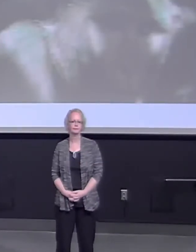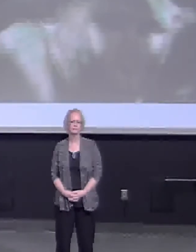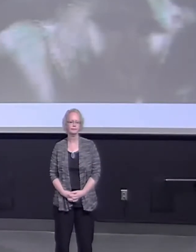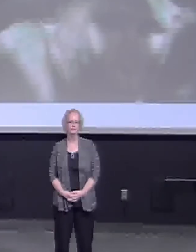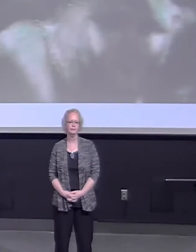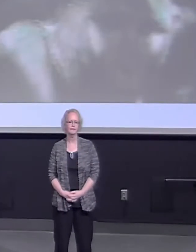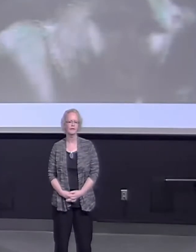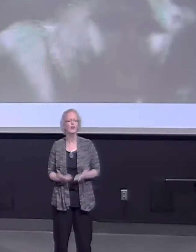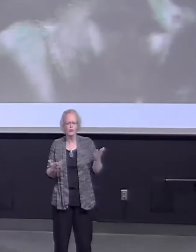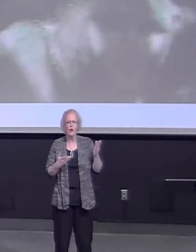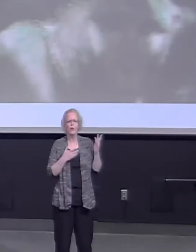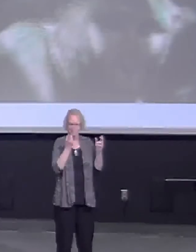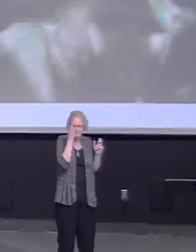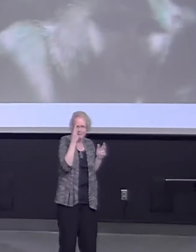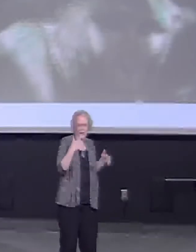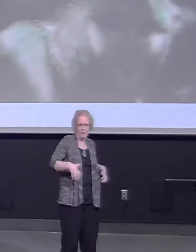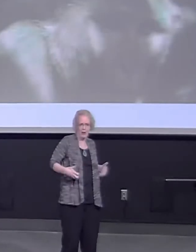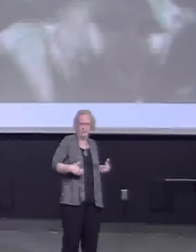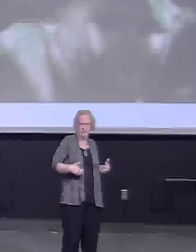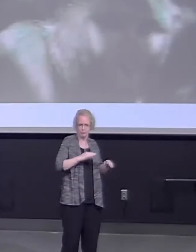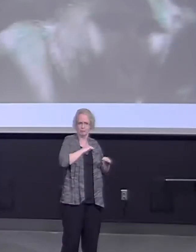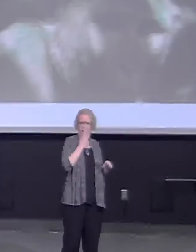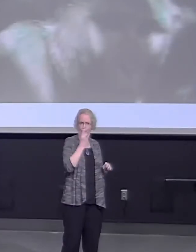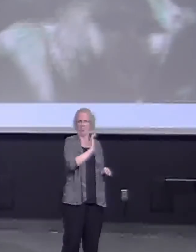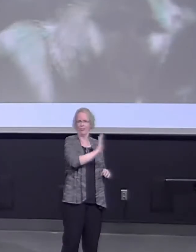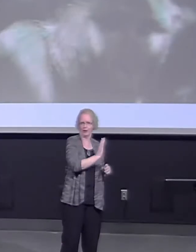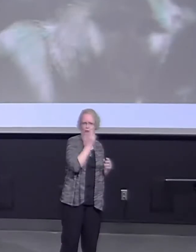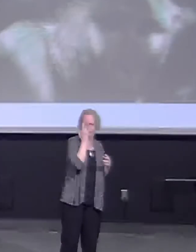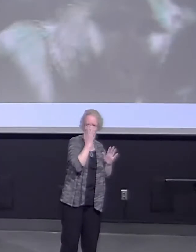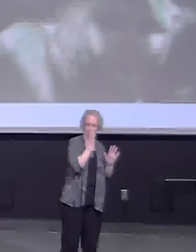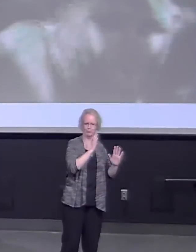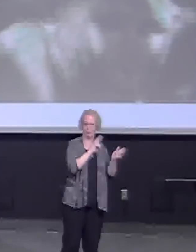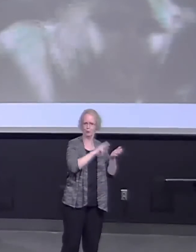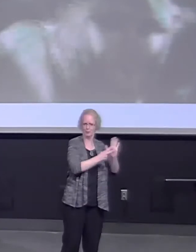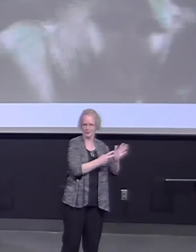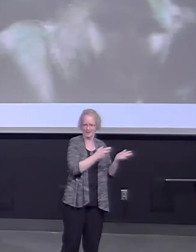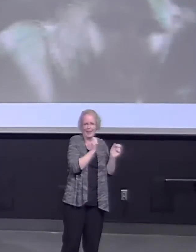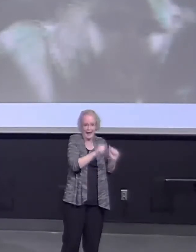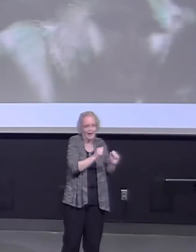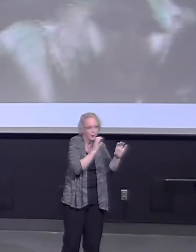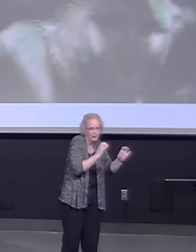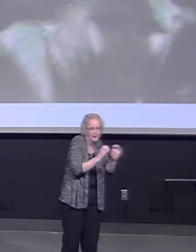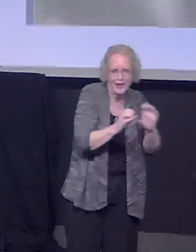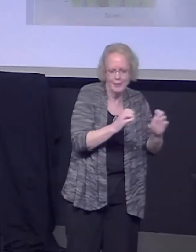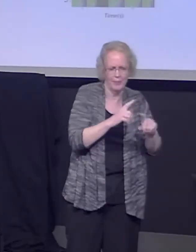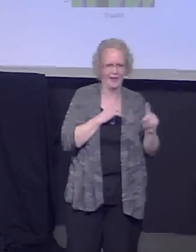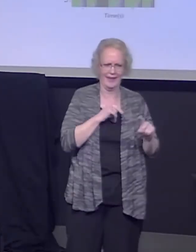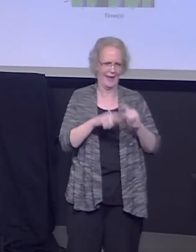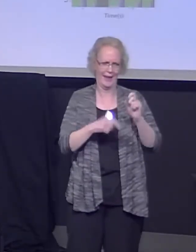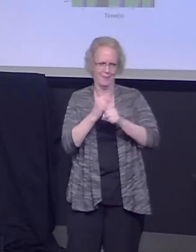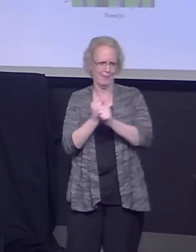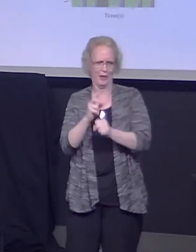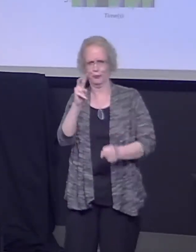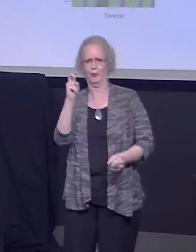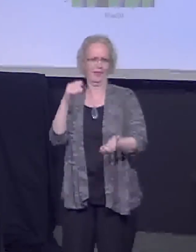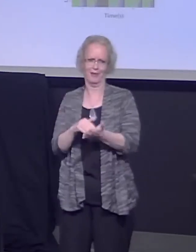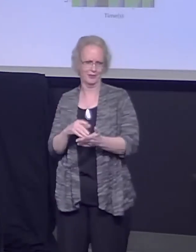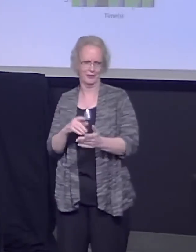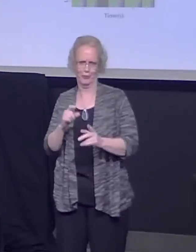It's good for their purposes. They can do communication with this, but they cannot generate 200,000 words with it.